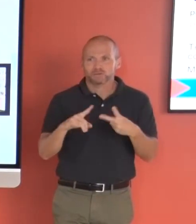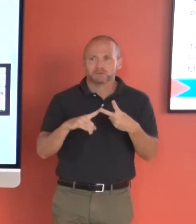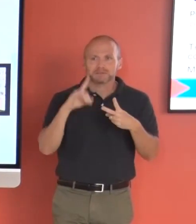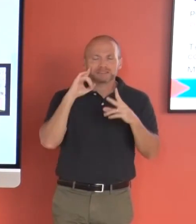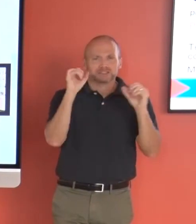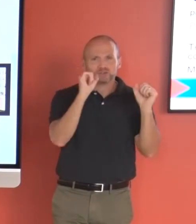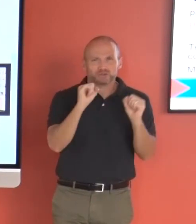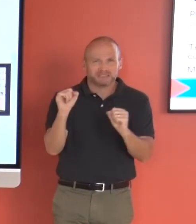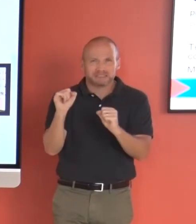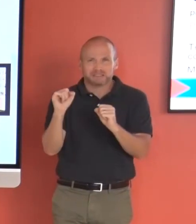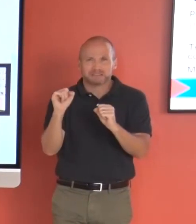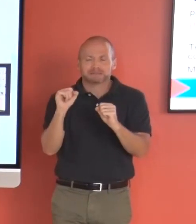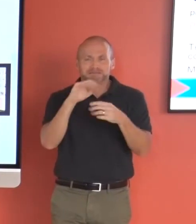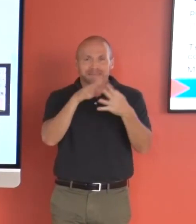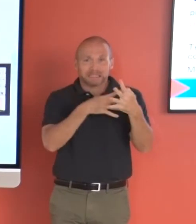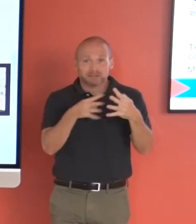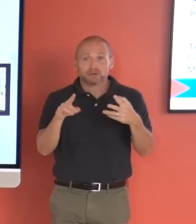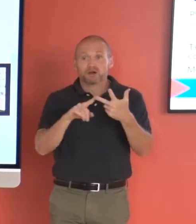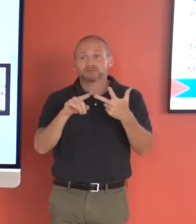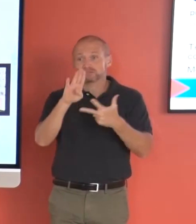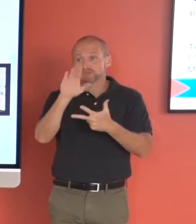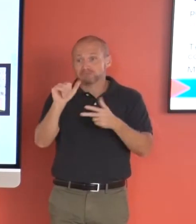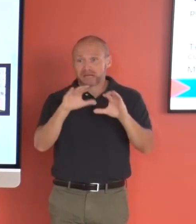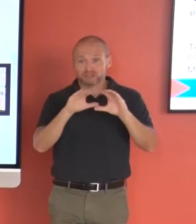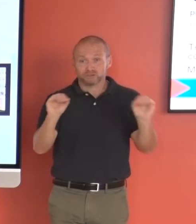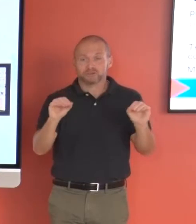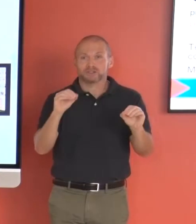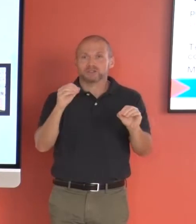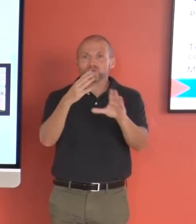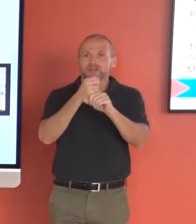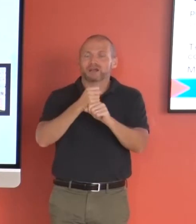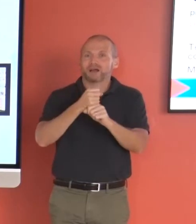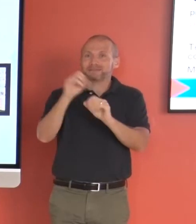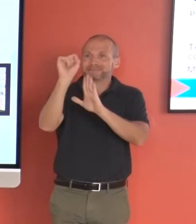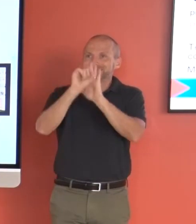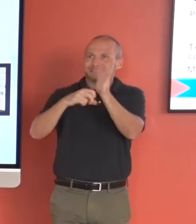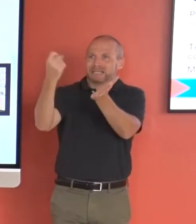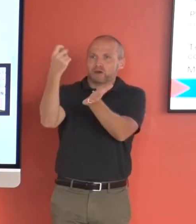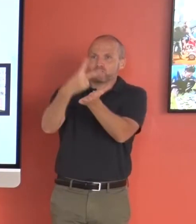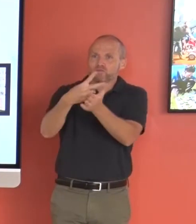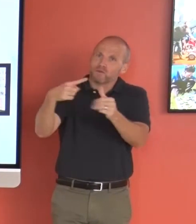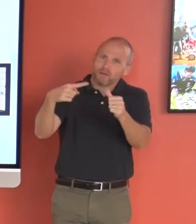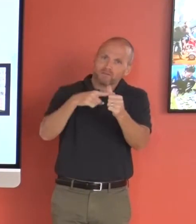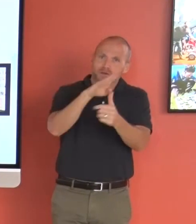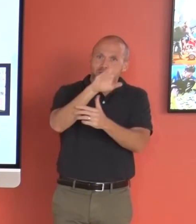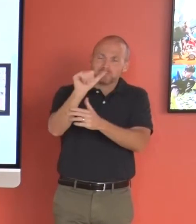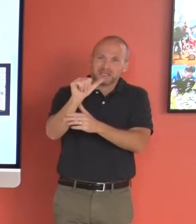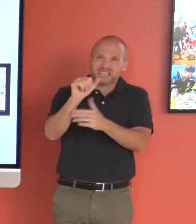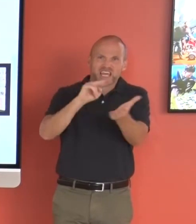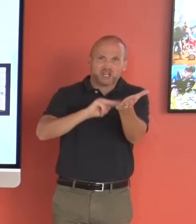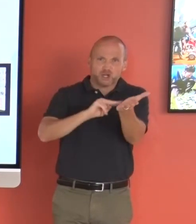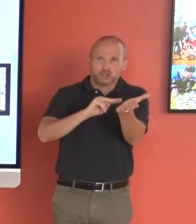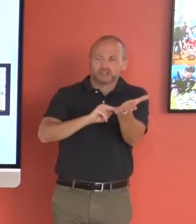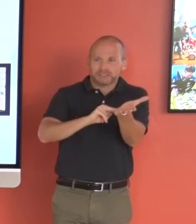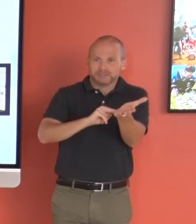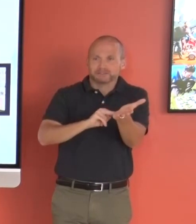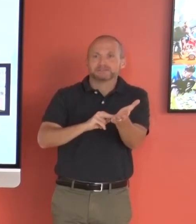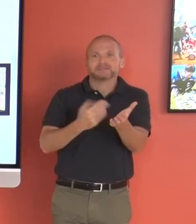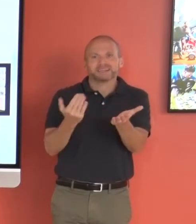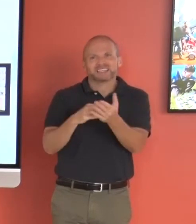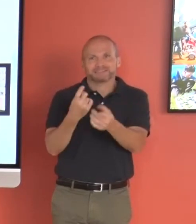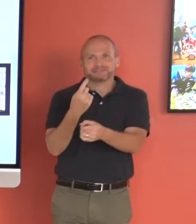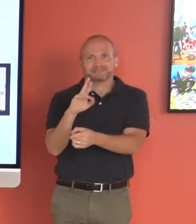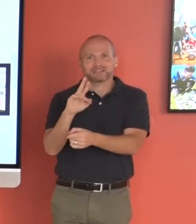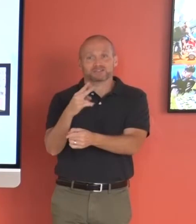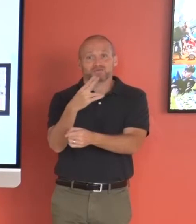scheduling. Also our bachelor's degrees. We received authorization from the state. Our first bachelor's degree was in nursing. Again, Dr. Rhodes mentioned